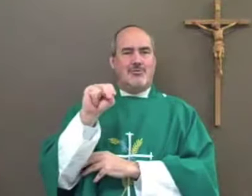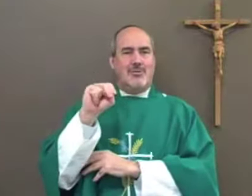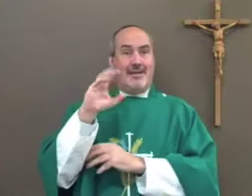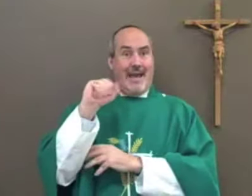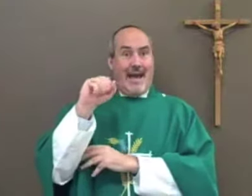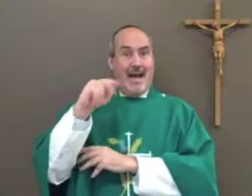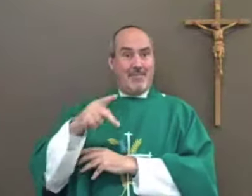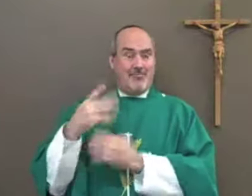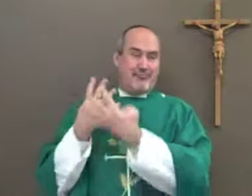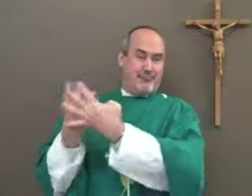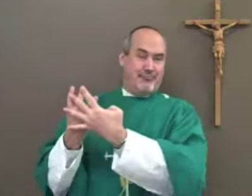into a concentration camp.